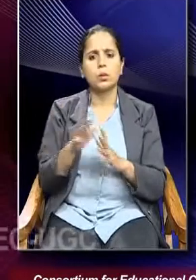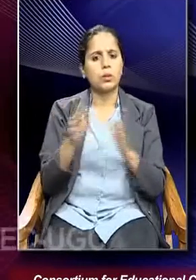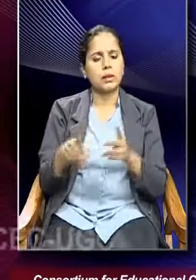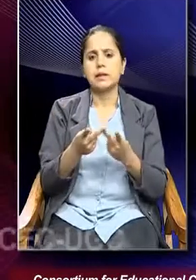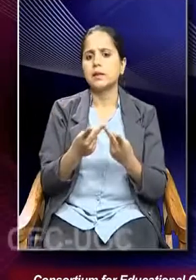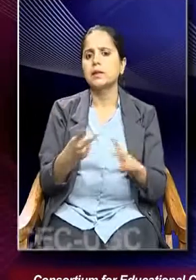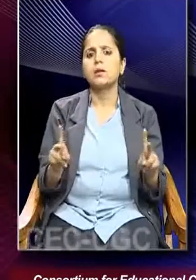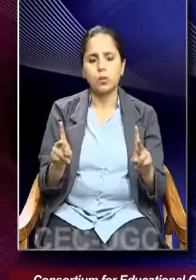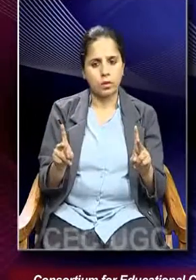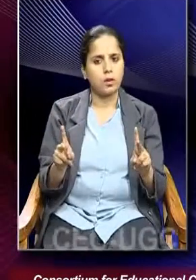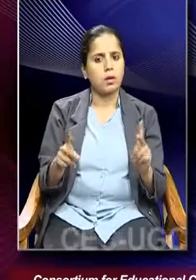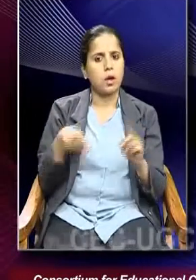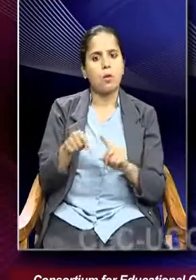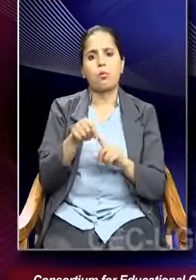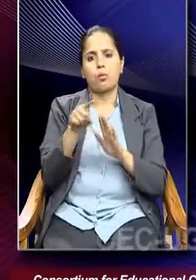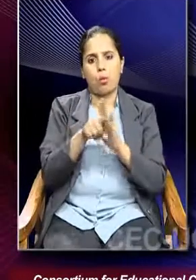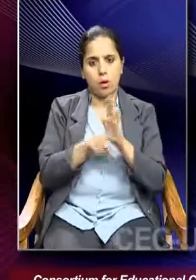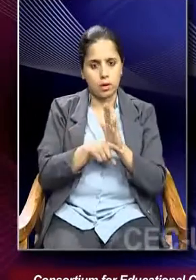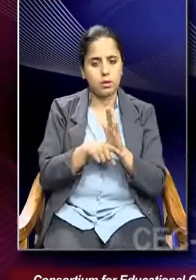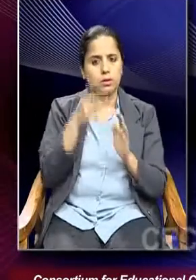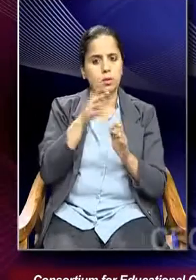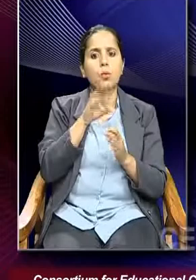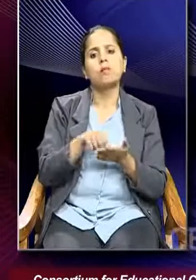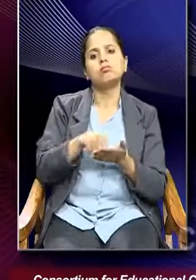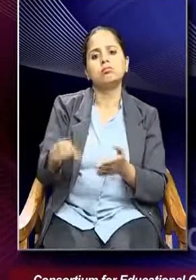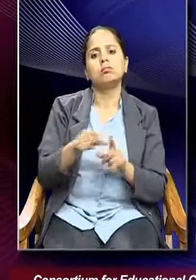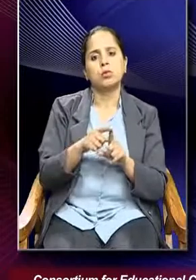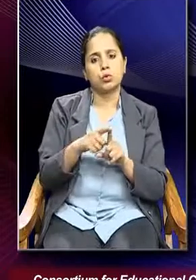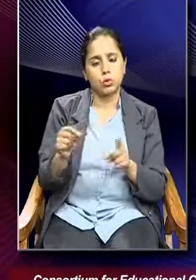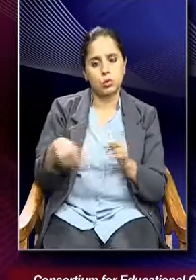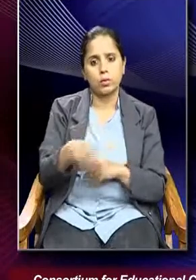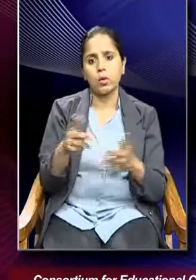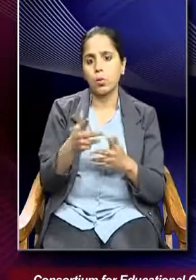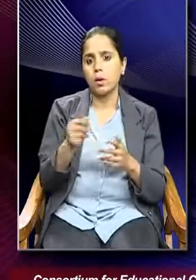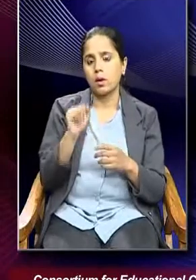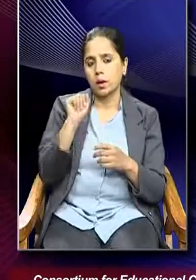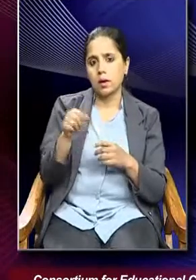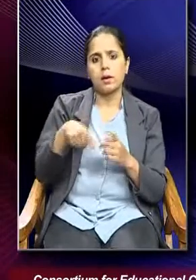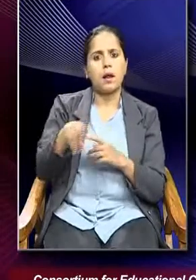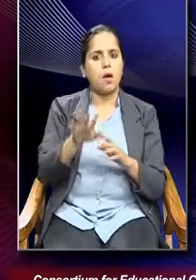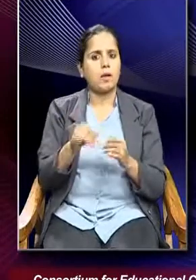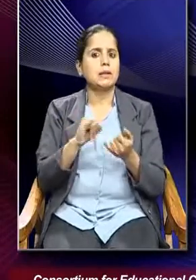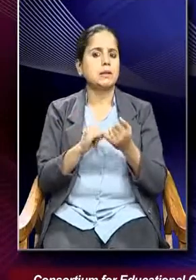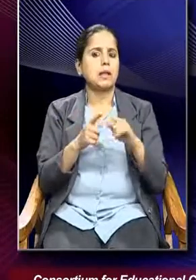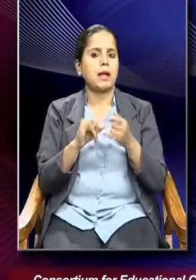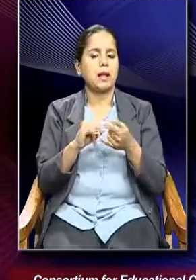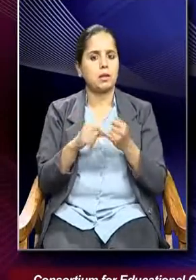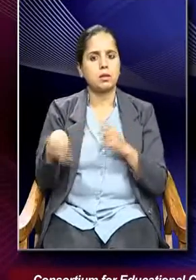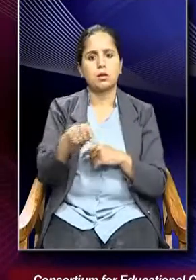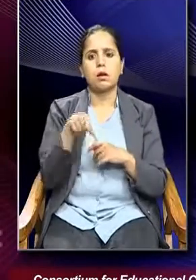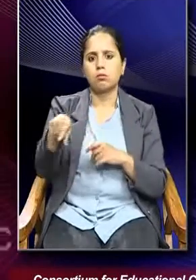type of policy implementation, where the states were empowered with the